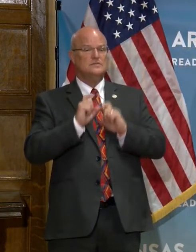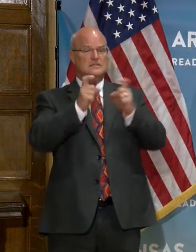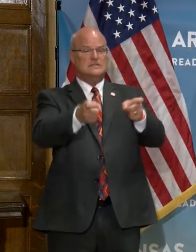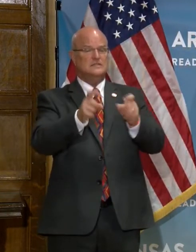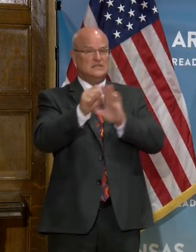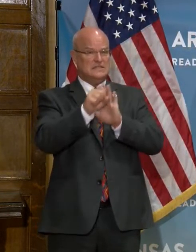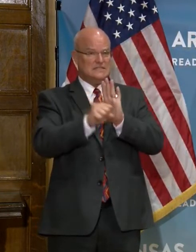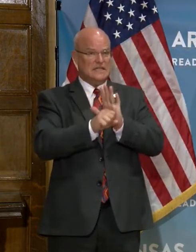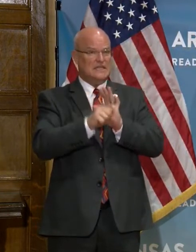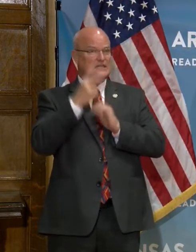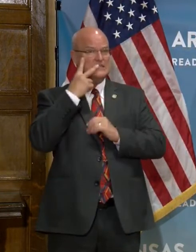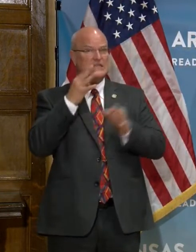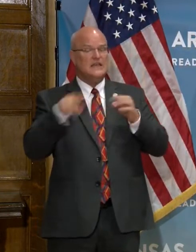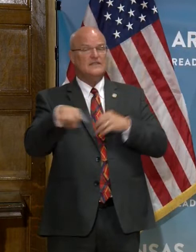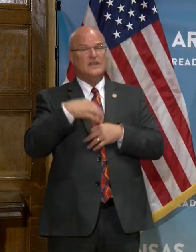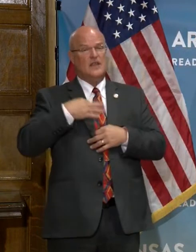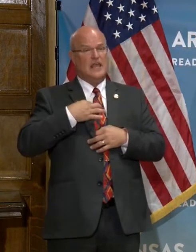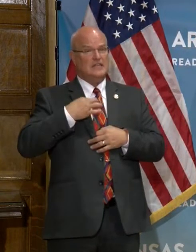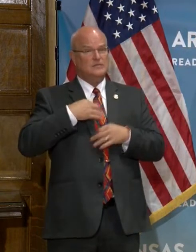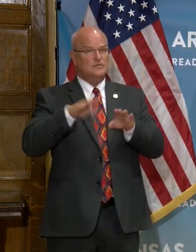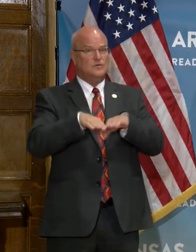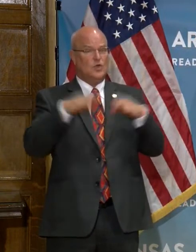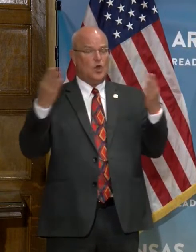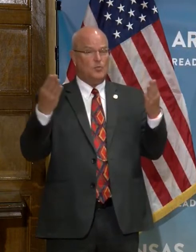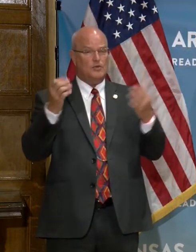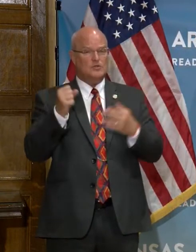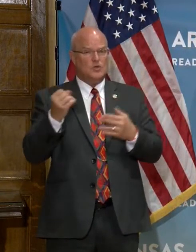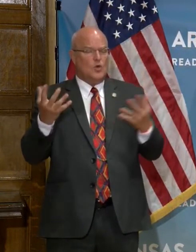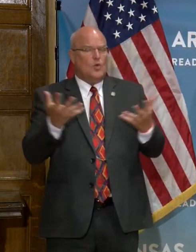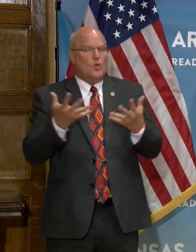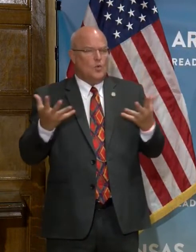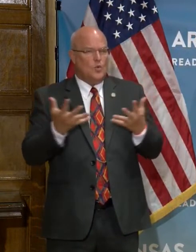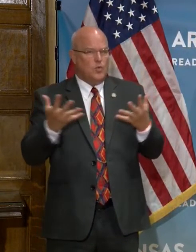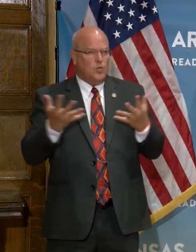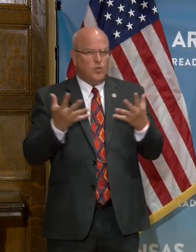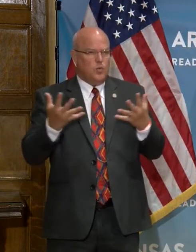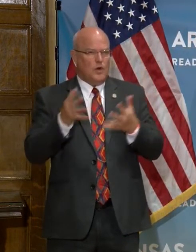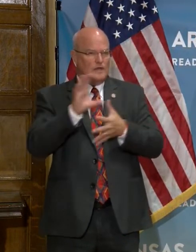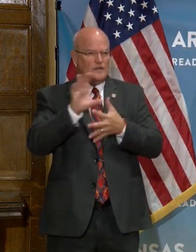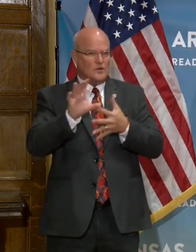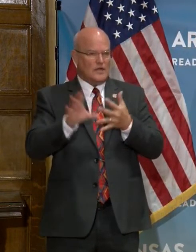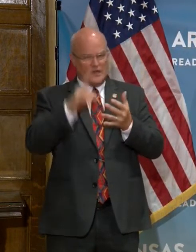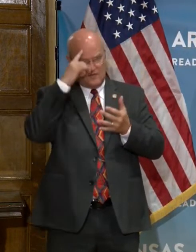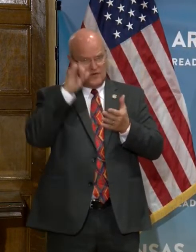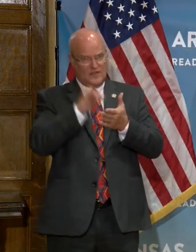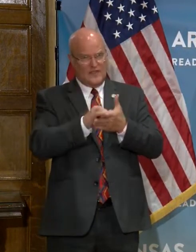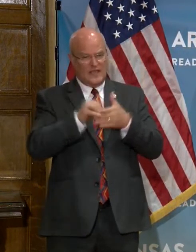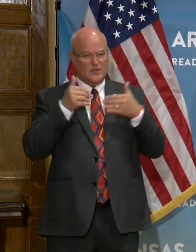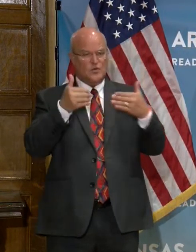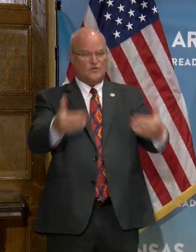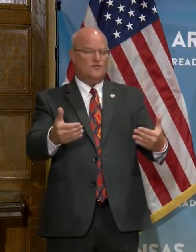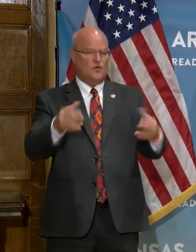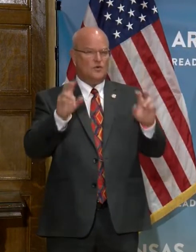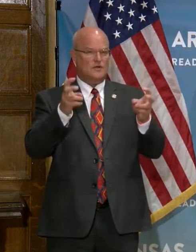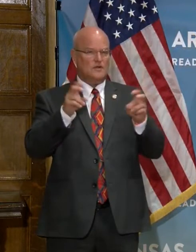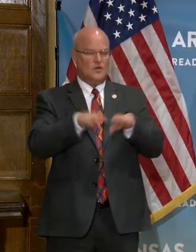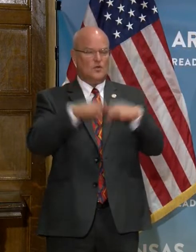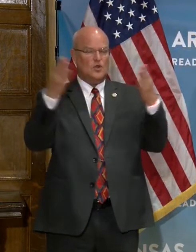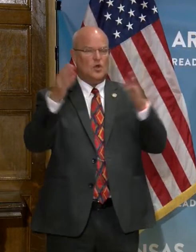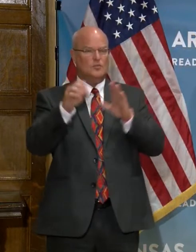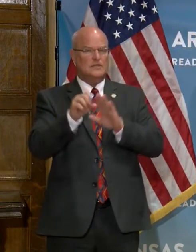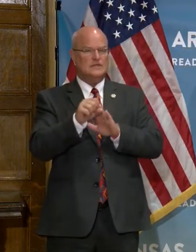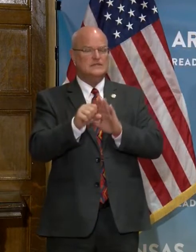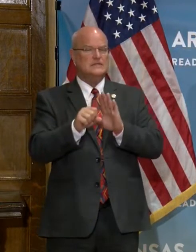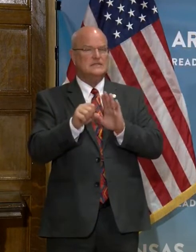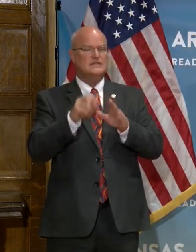the state to see if they are eligible to reopen. So what are the stipulations on that going forward as far as reopening